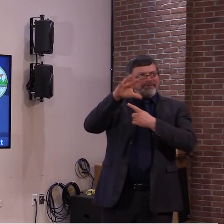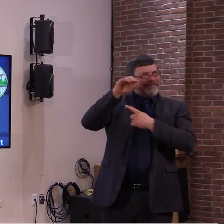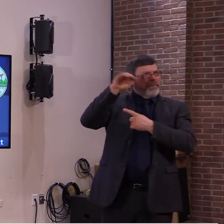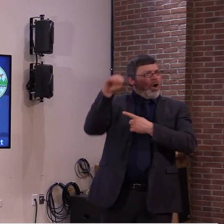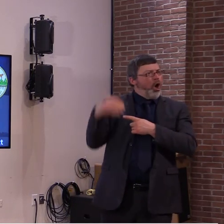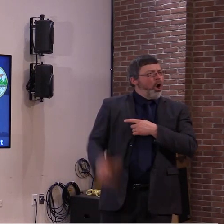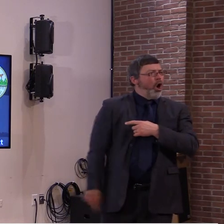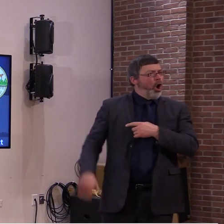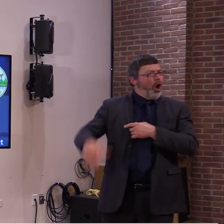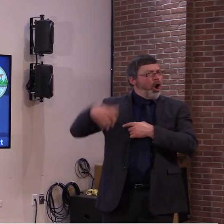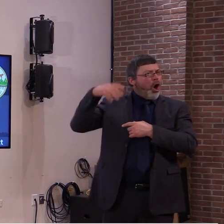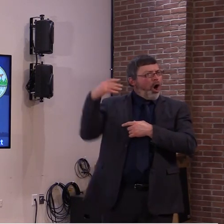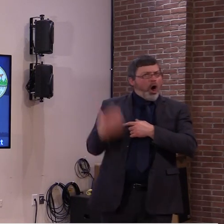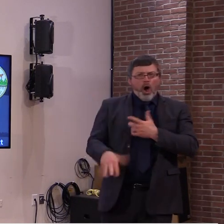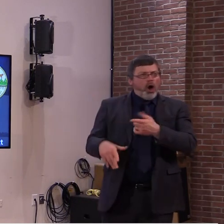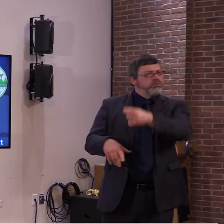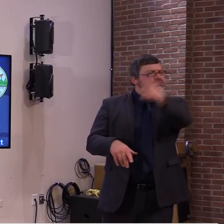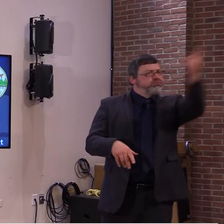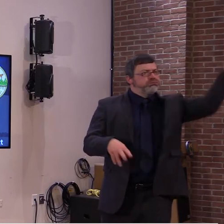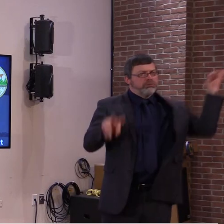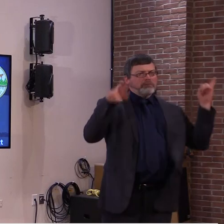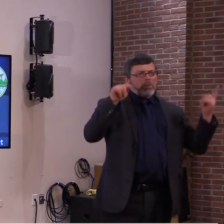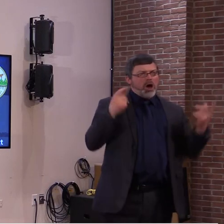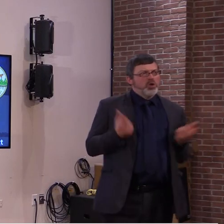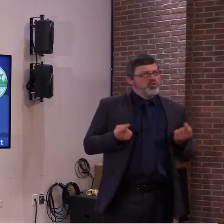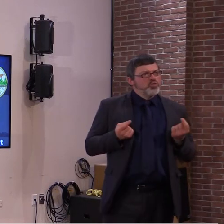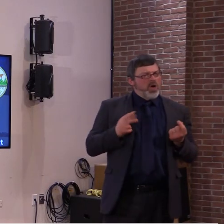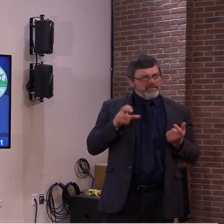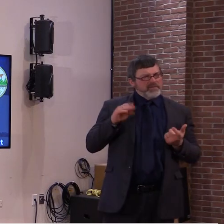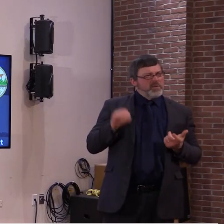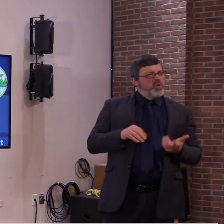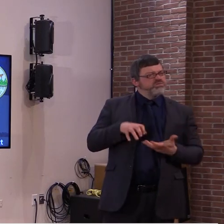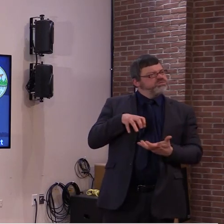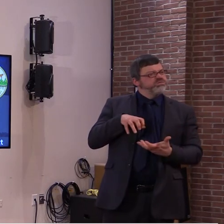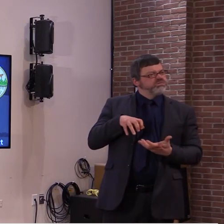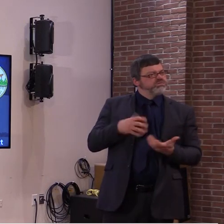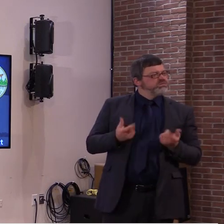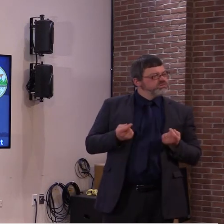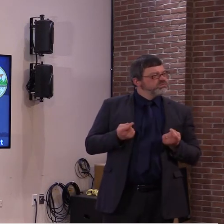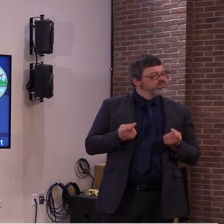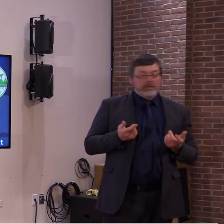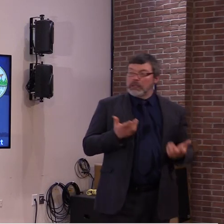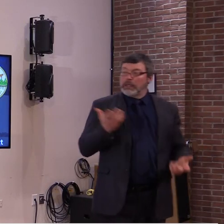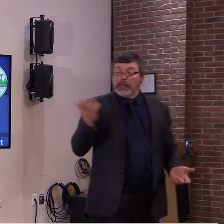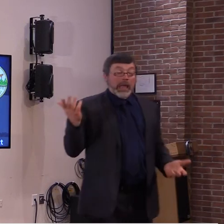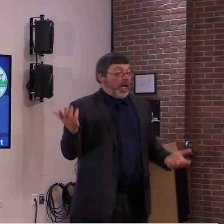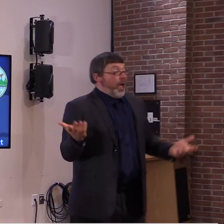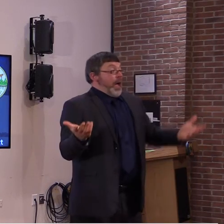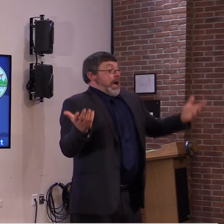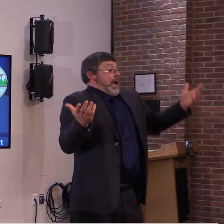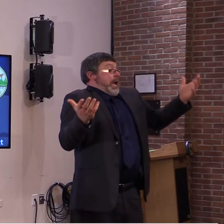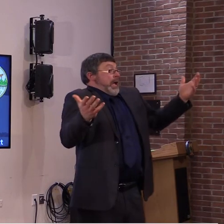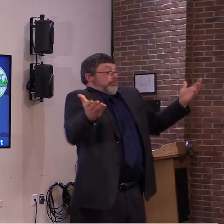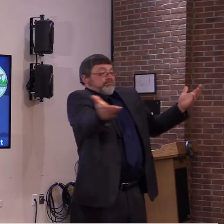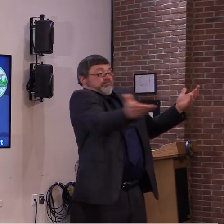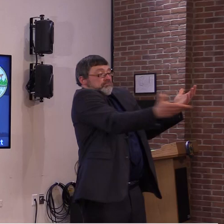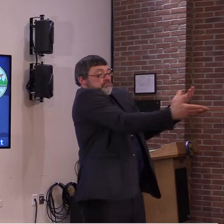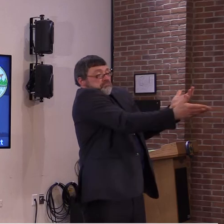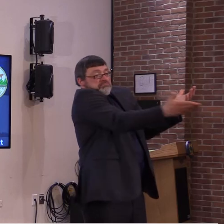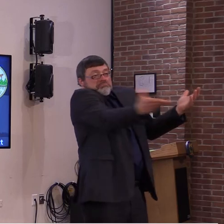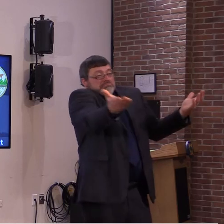own. Obviously, we all have to prioritize and what comes first, taking care of their families, making sure that